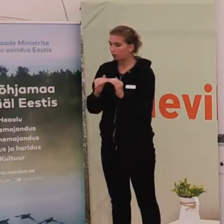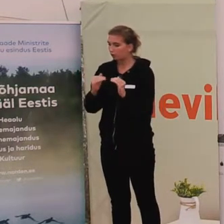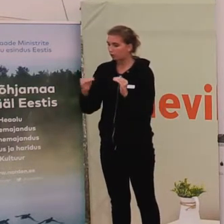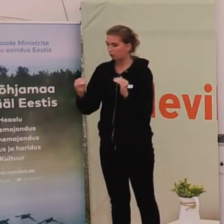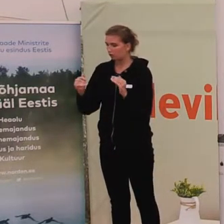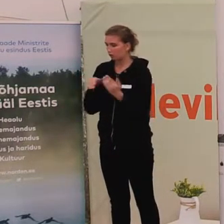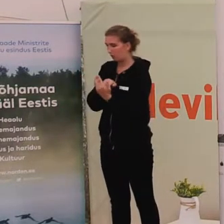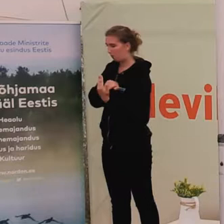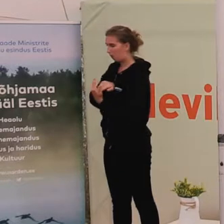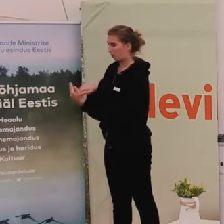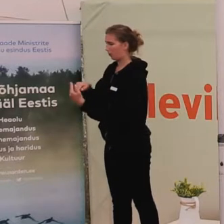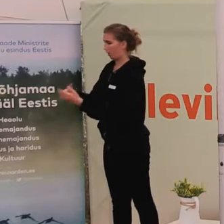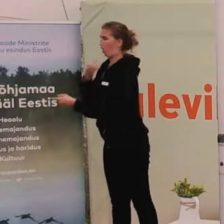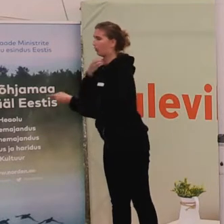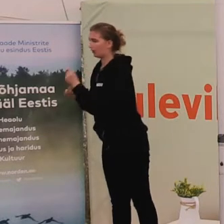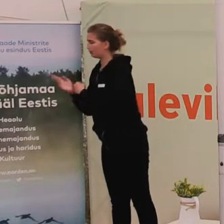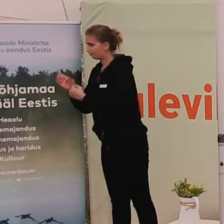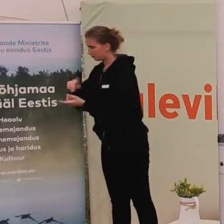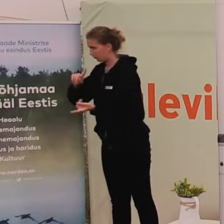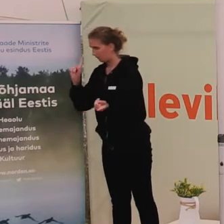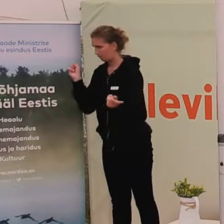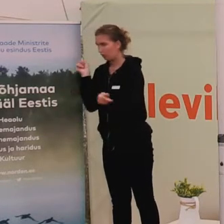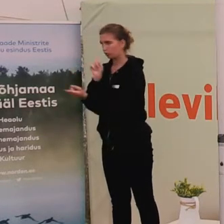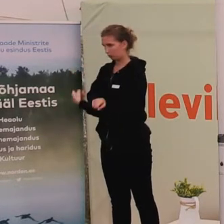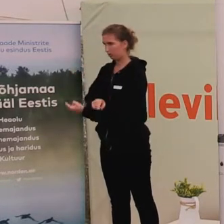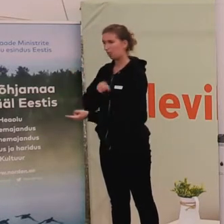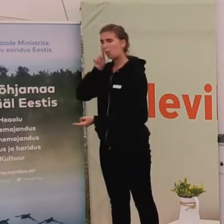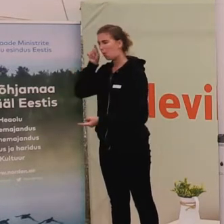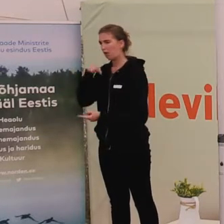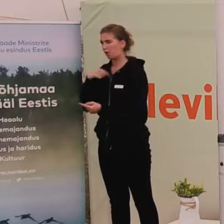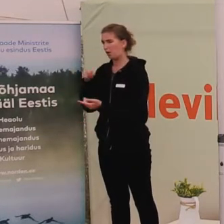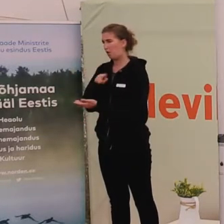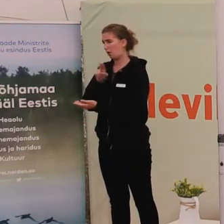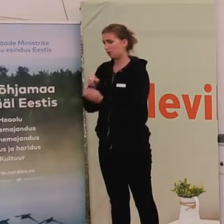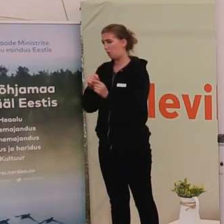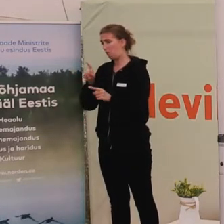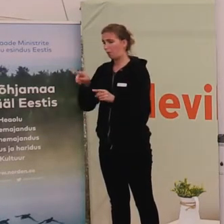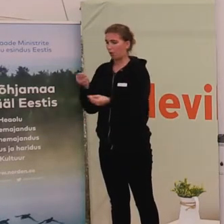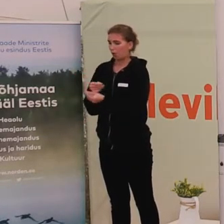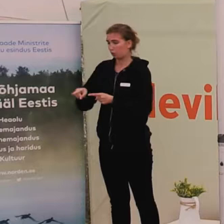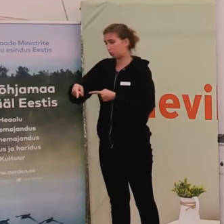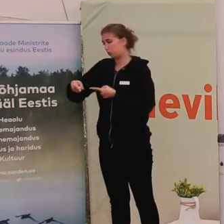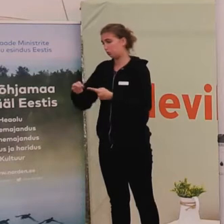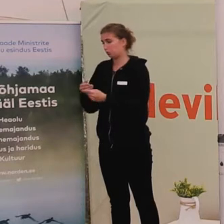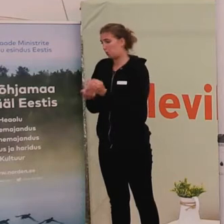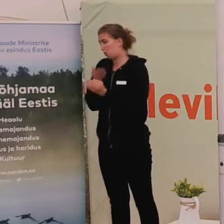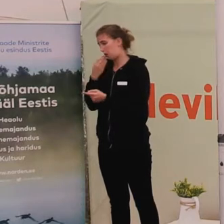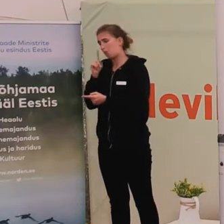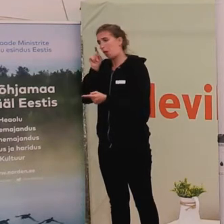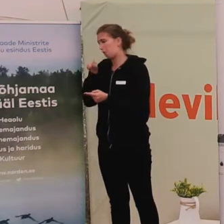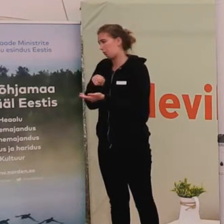It was the other way around, I think. Mm. So I think if in the long term it's not a problem to have an economy that doesn't grow. Mm. But may I